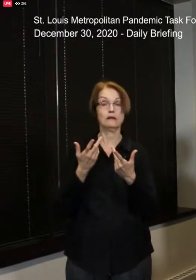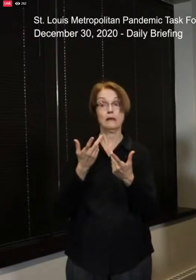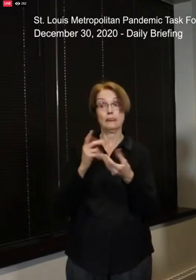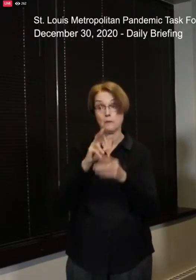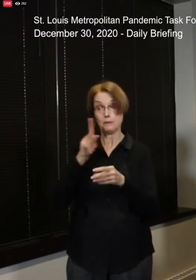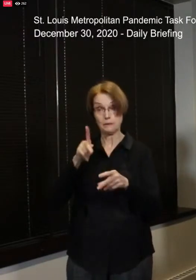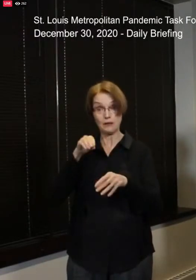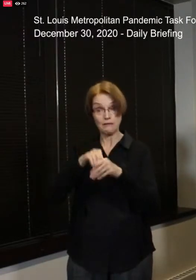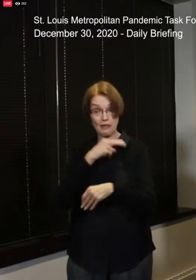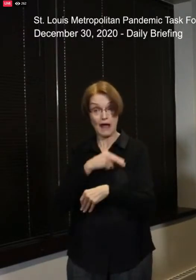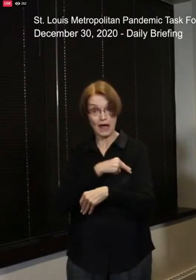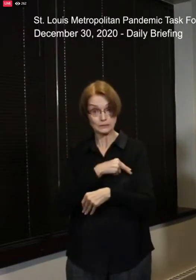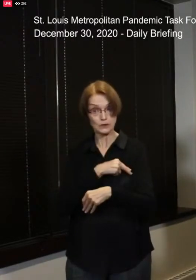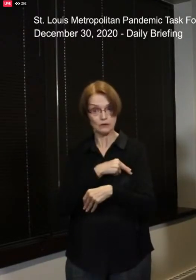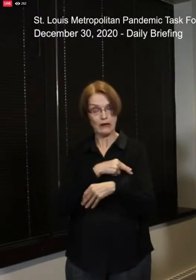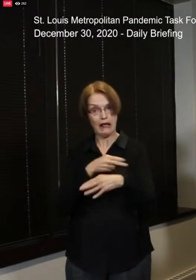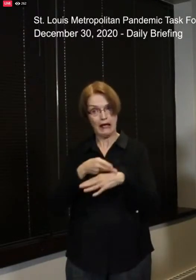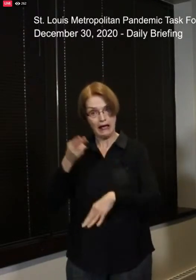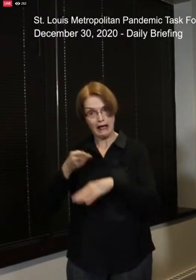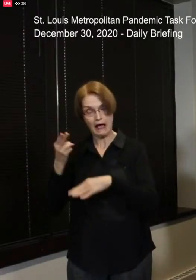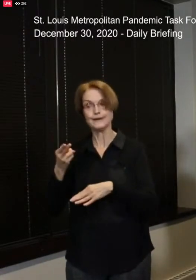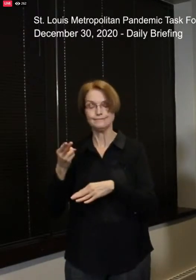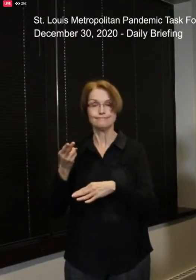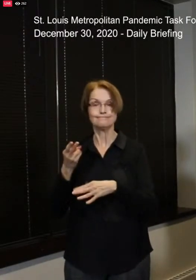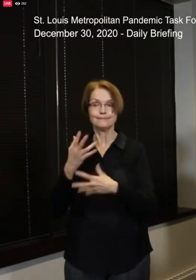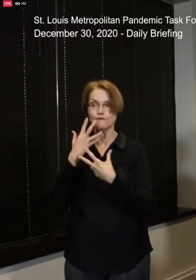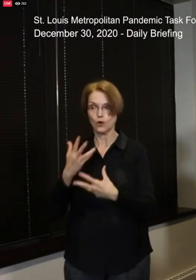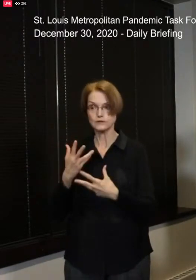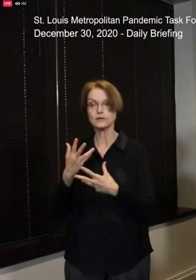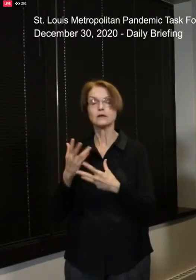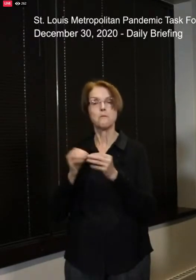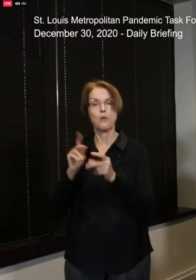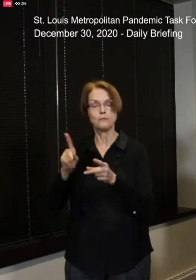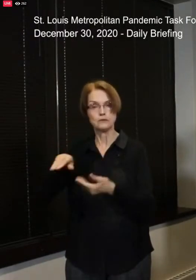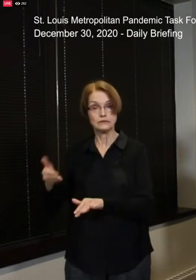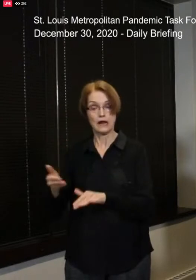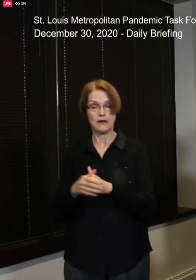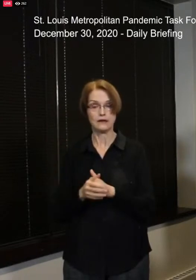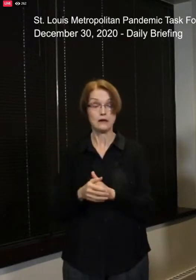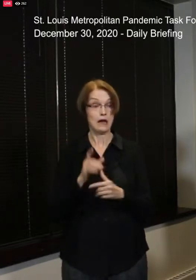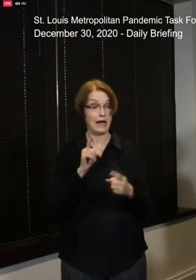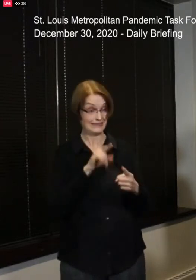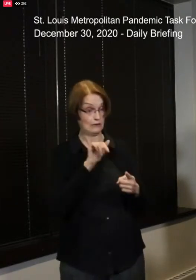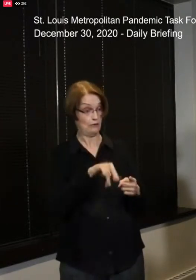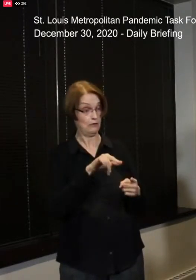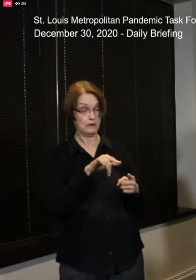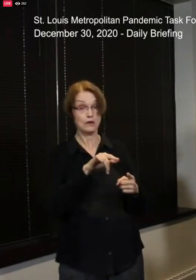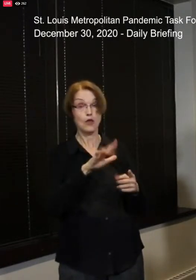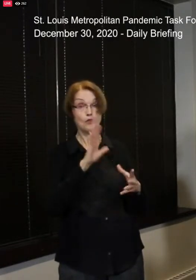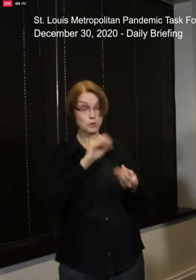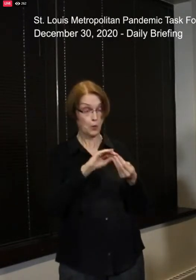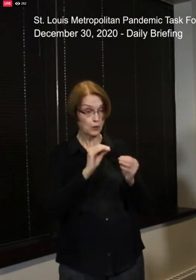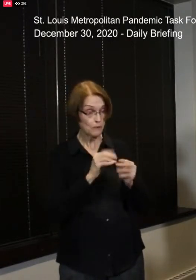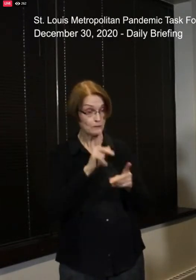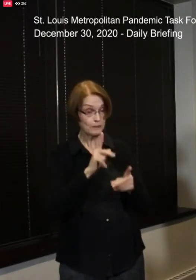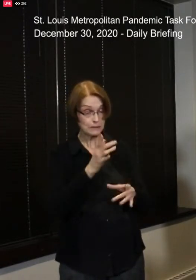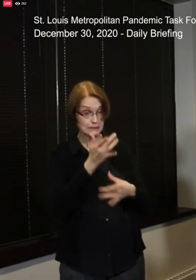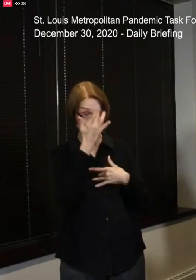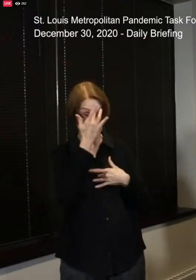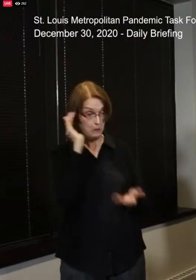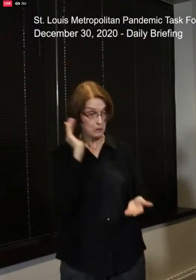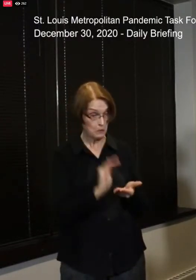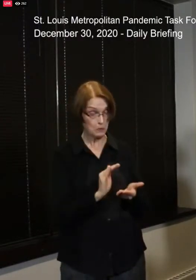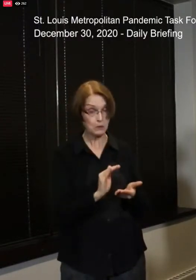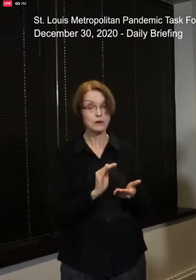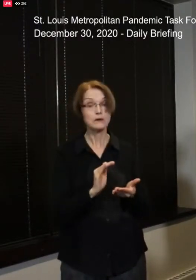unfortunately our deaths will go up as well. And so until we get those number of cases down, number of admissions down,